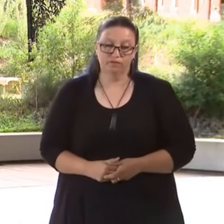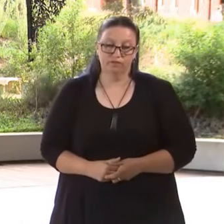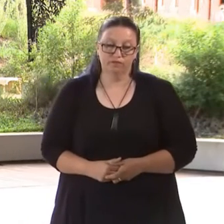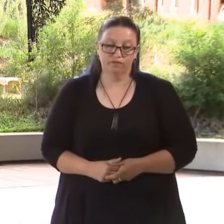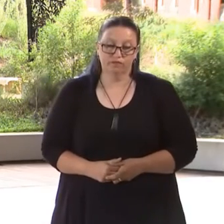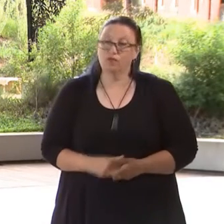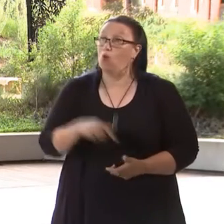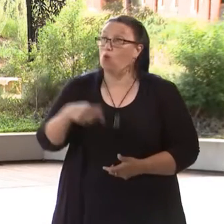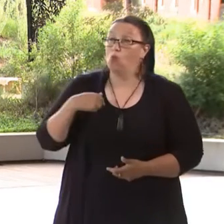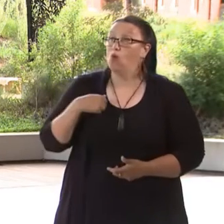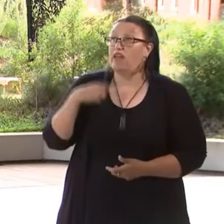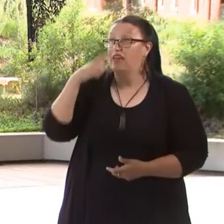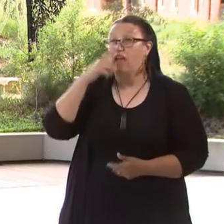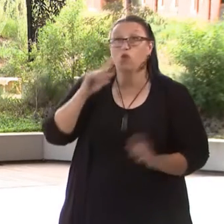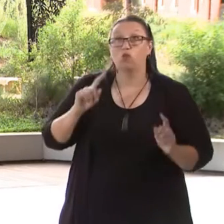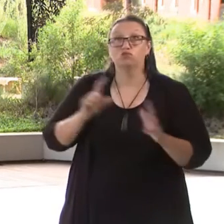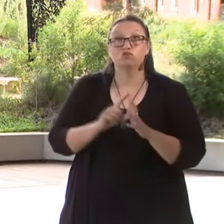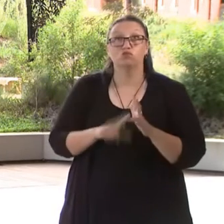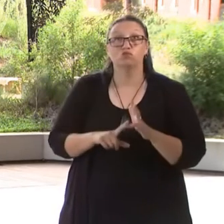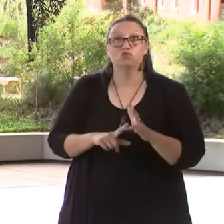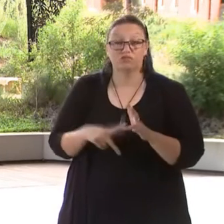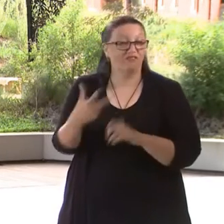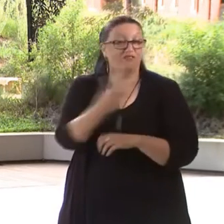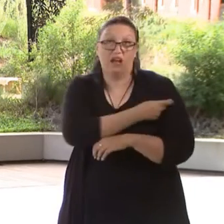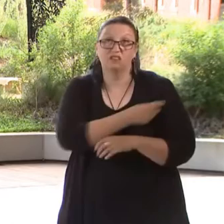boosted. The easy approach